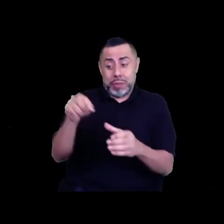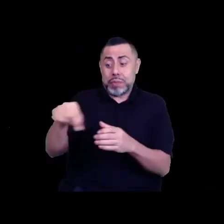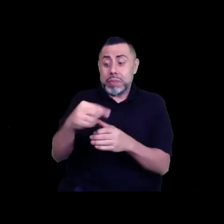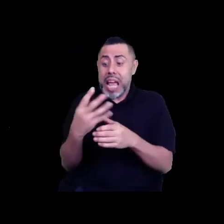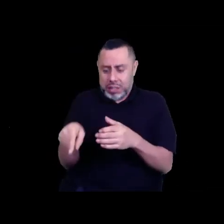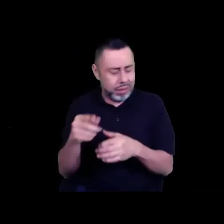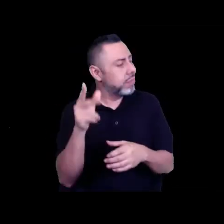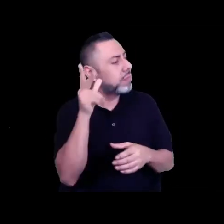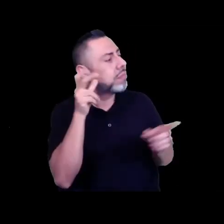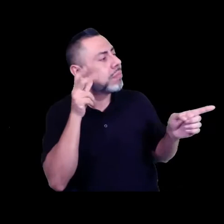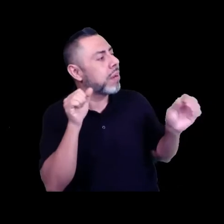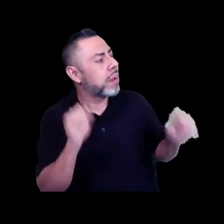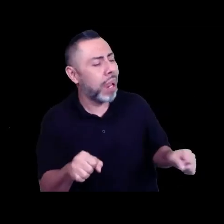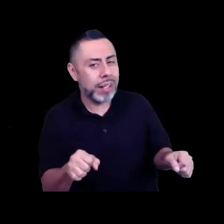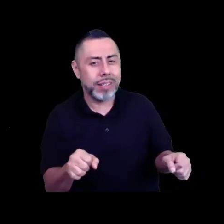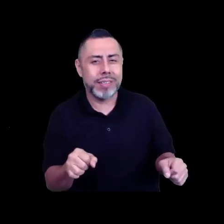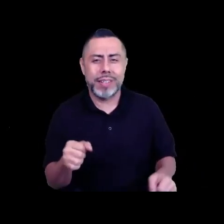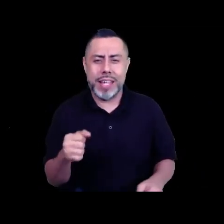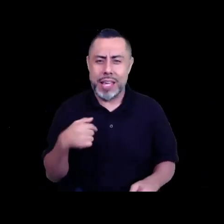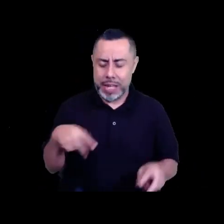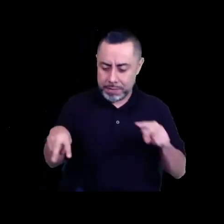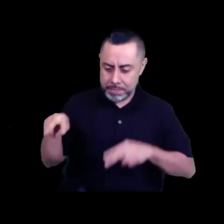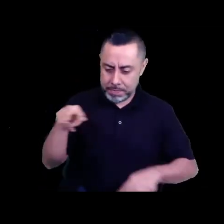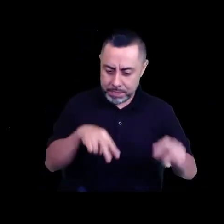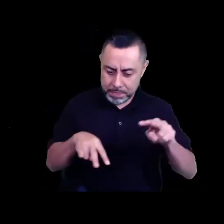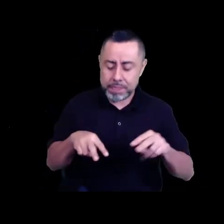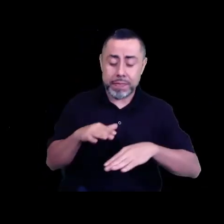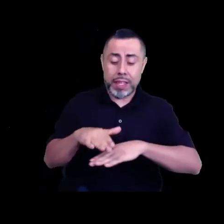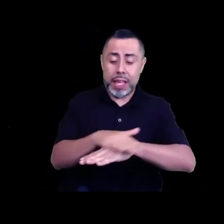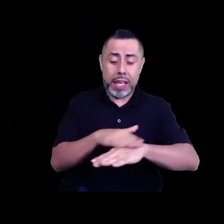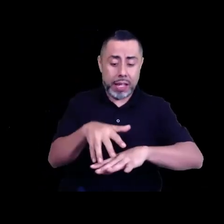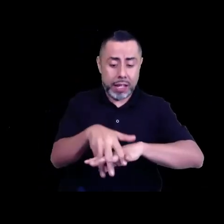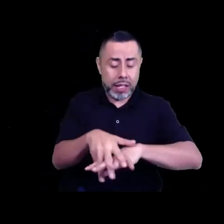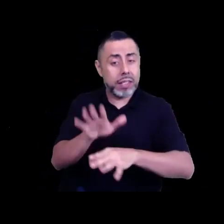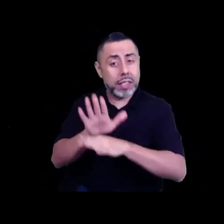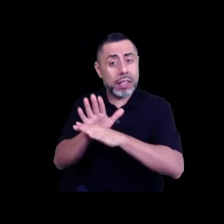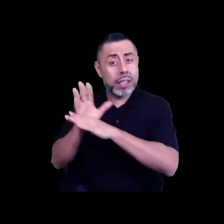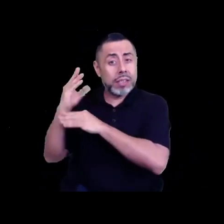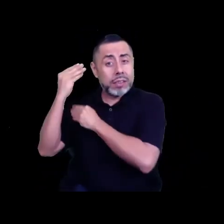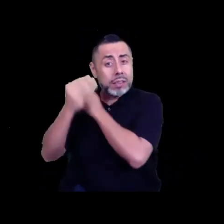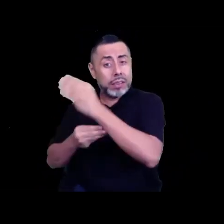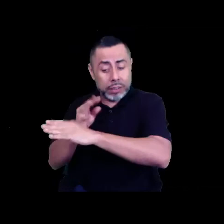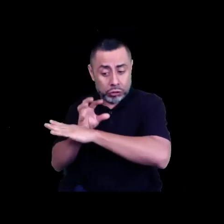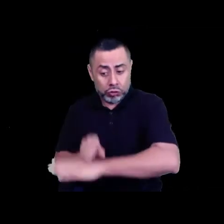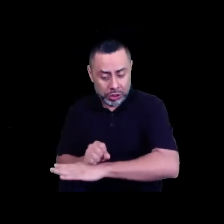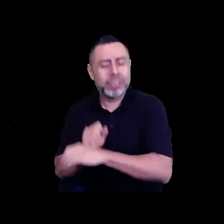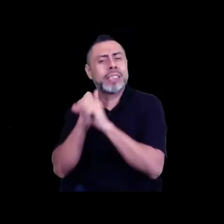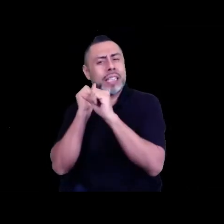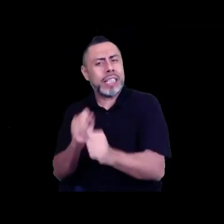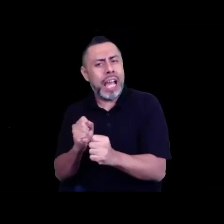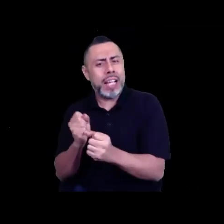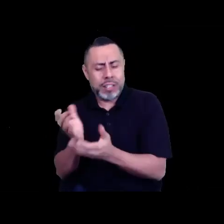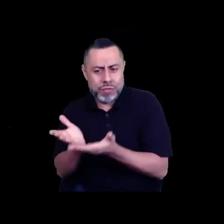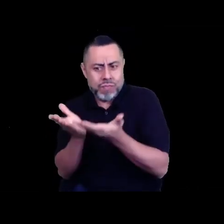an international arena that will be helpful to work on things. And so